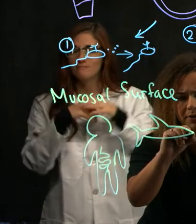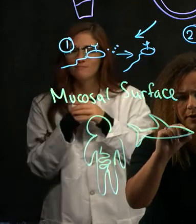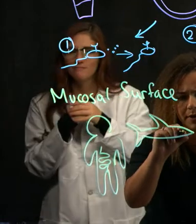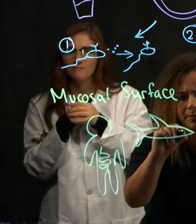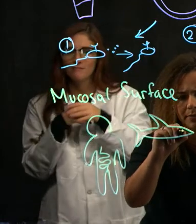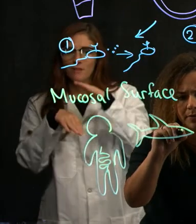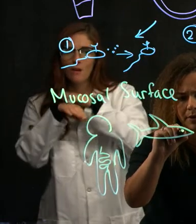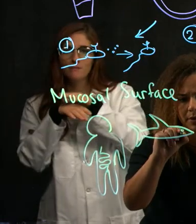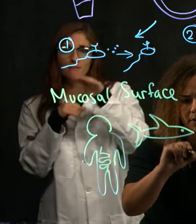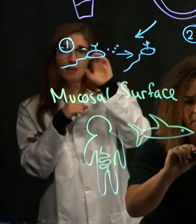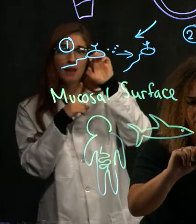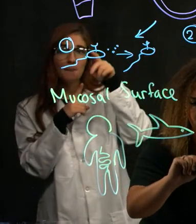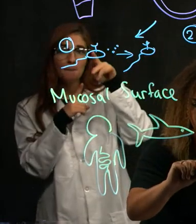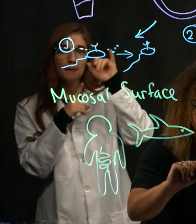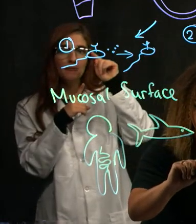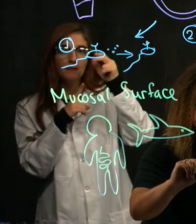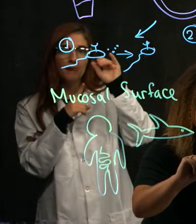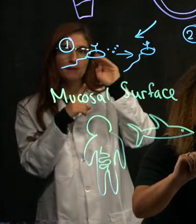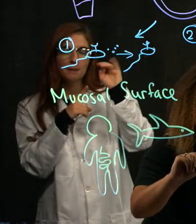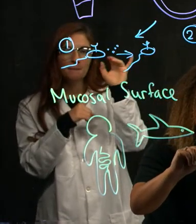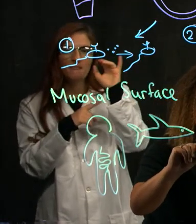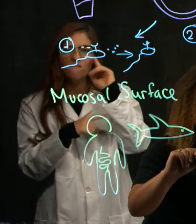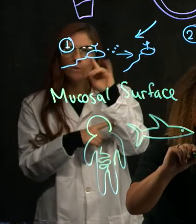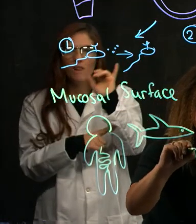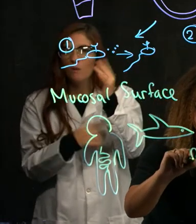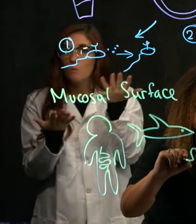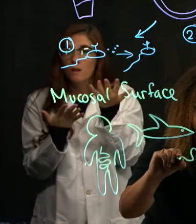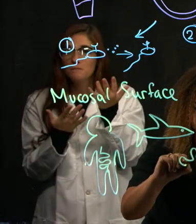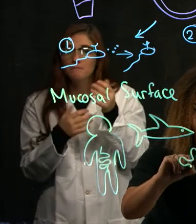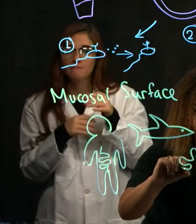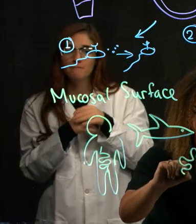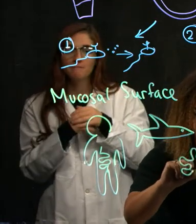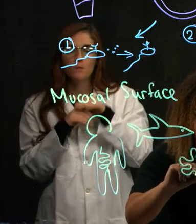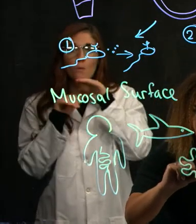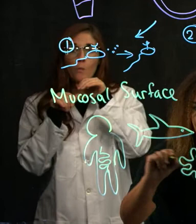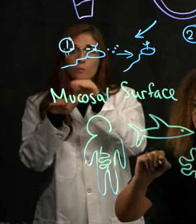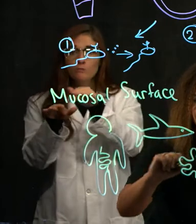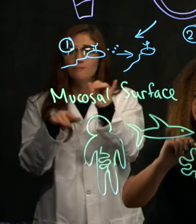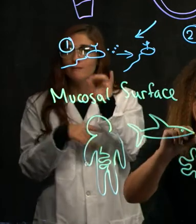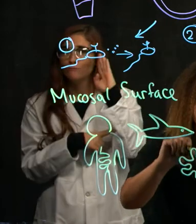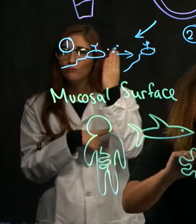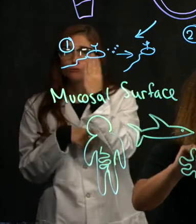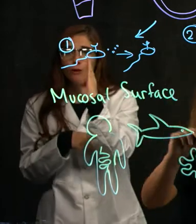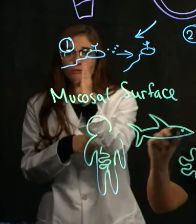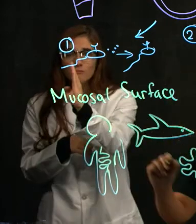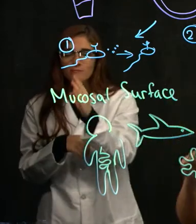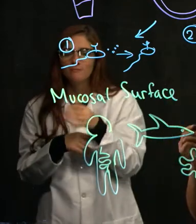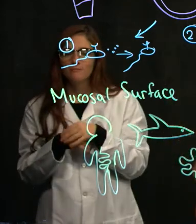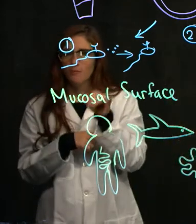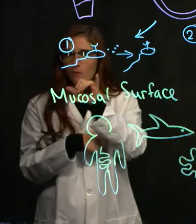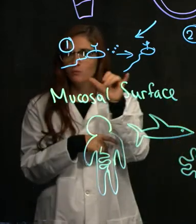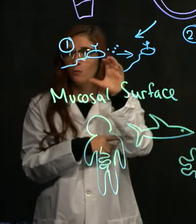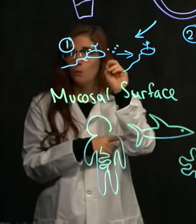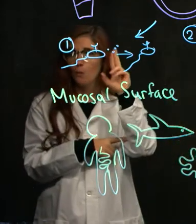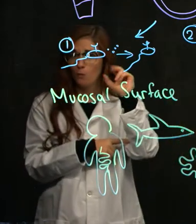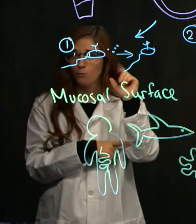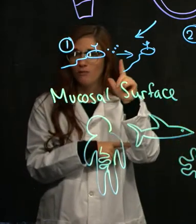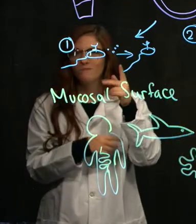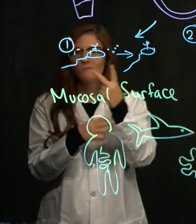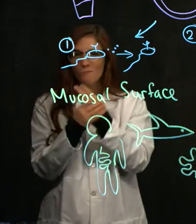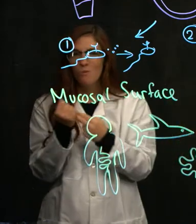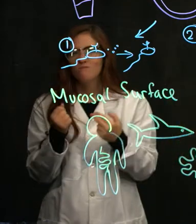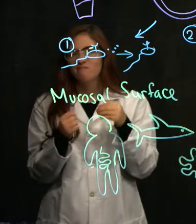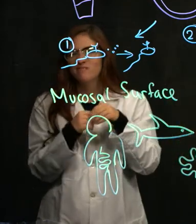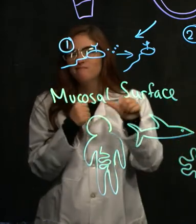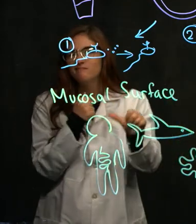on the epithelium of marine creatures, such as sharks and corals, both of which are endangered.